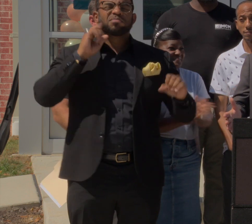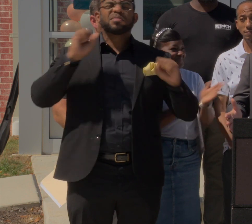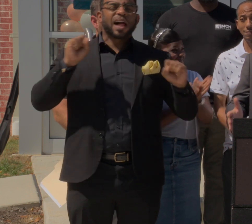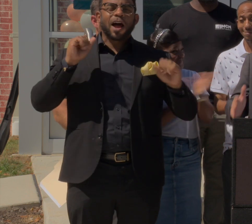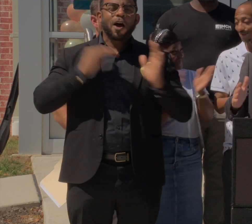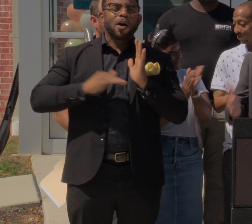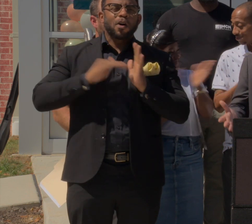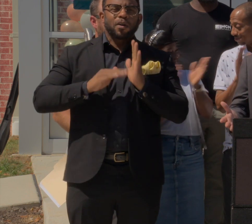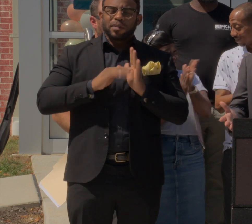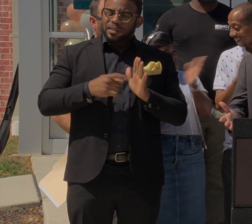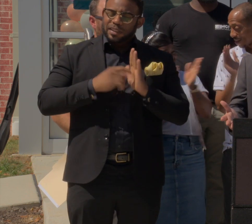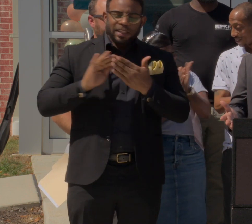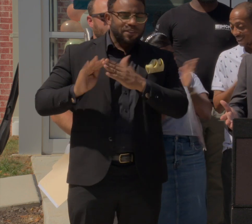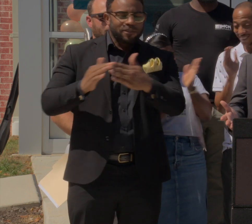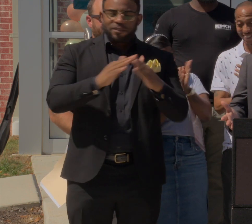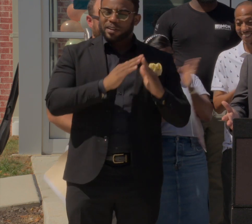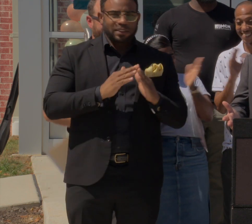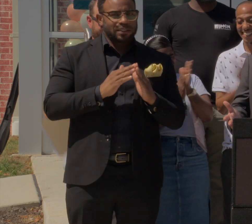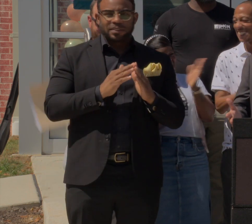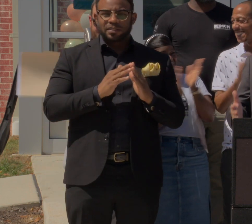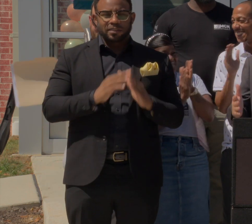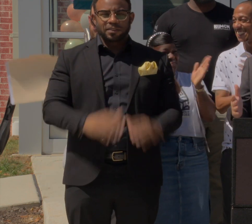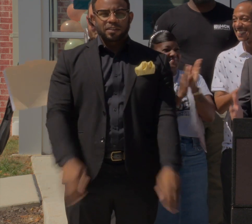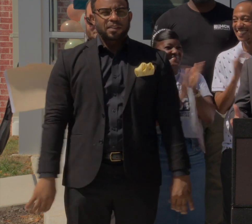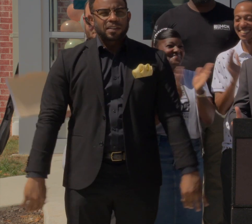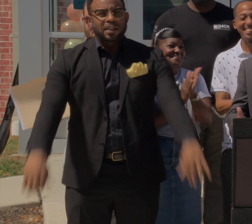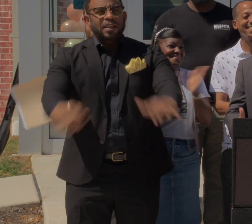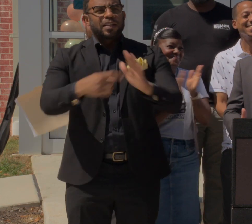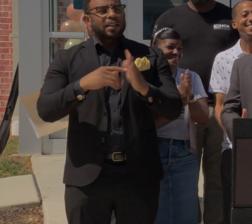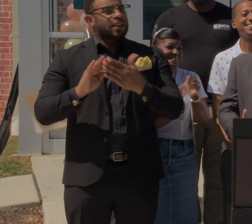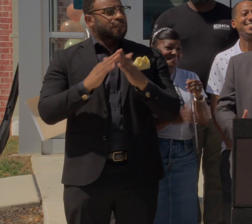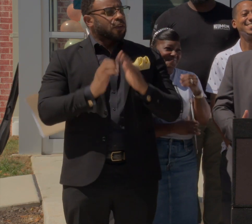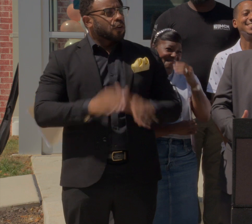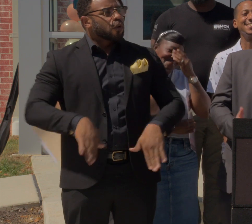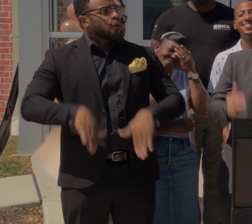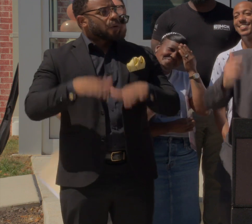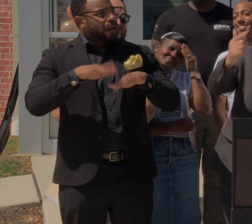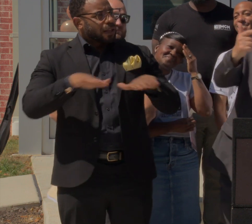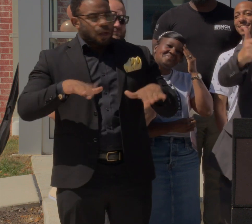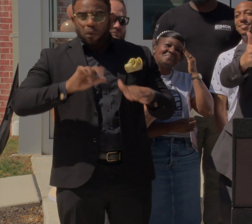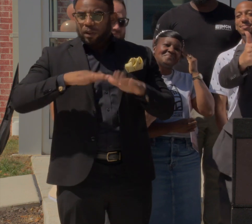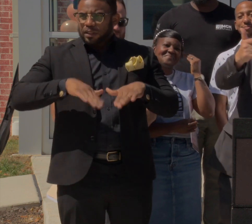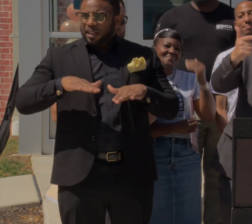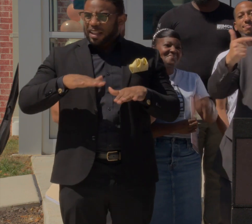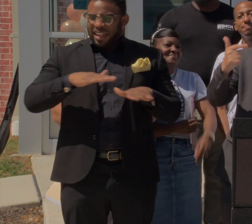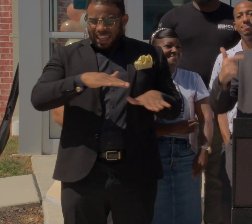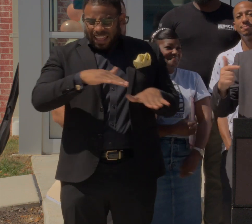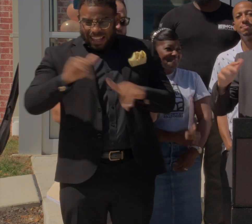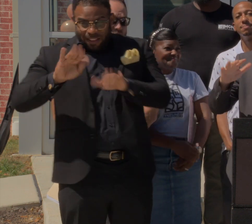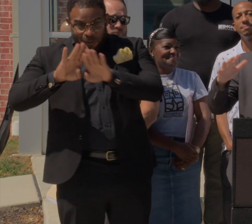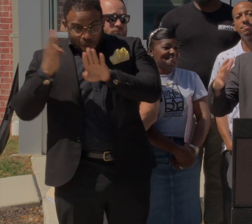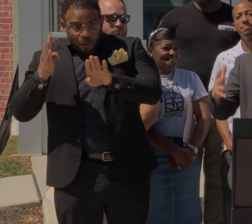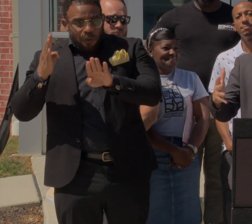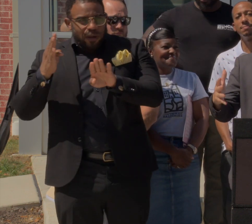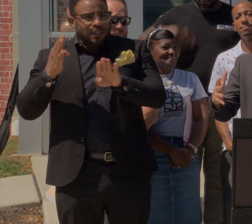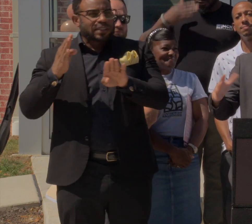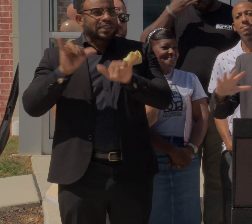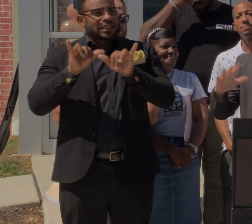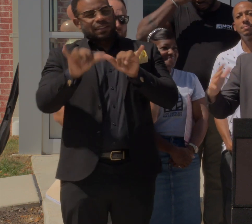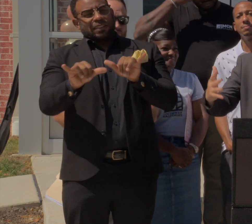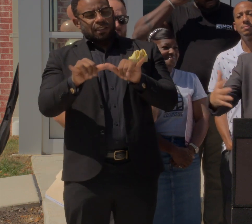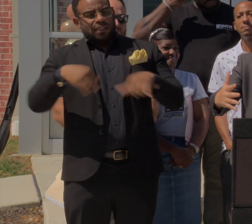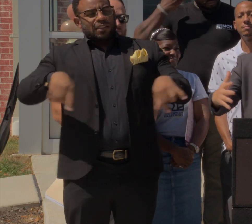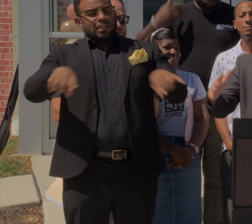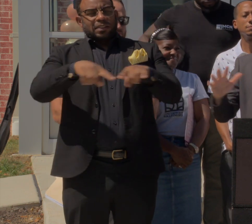over and over again, it takes a village. It takes a village to raise a child, and when the child leaves the doors, the safe confines